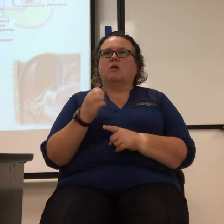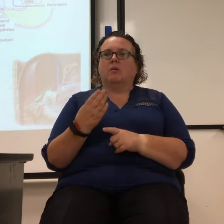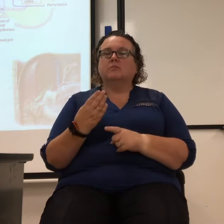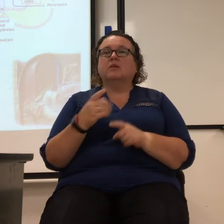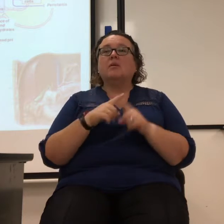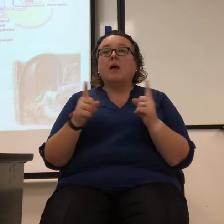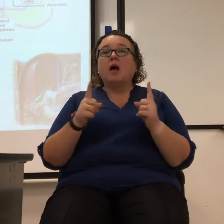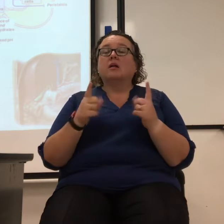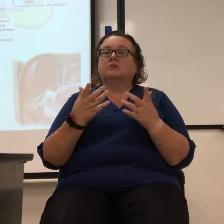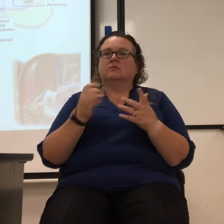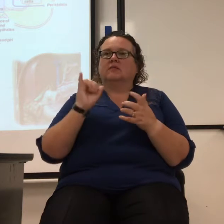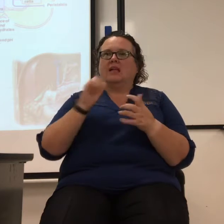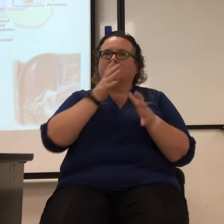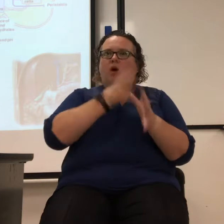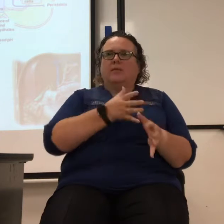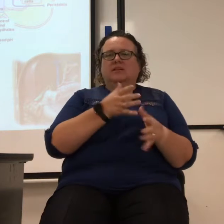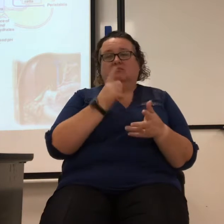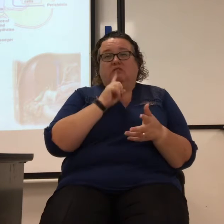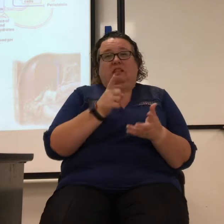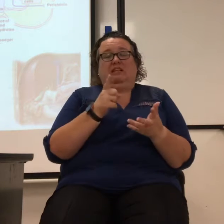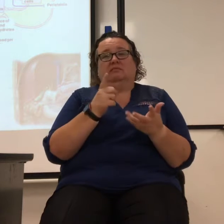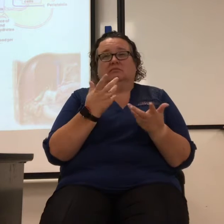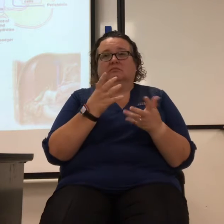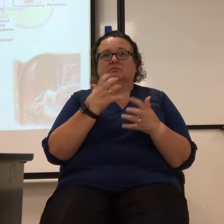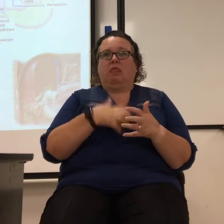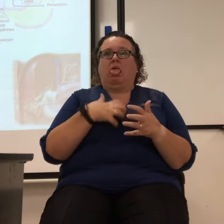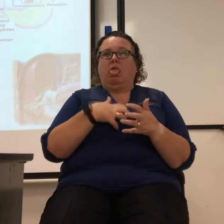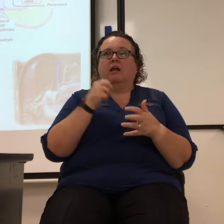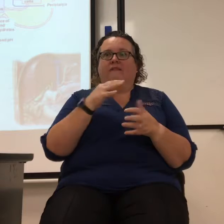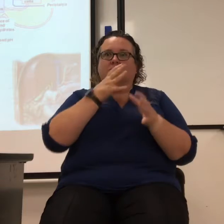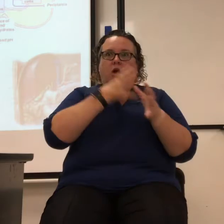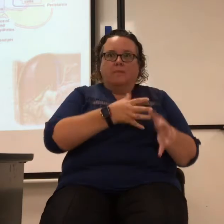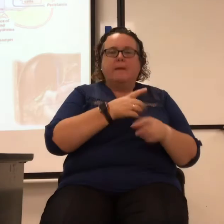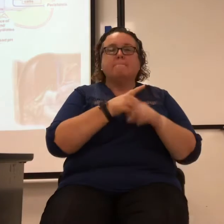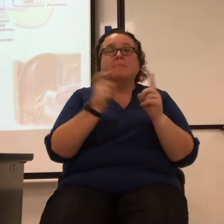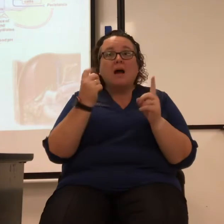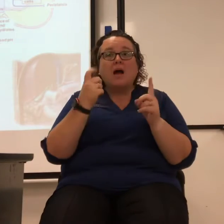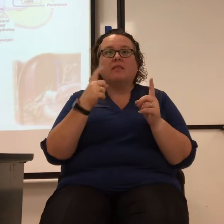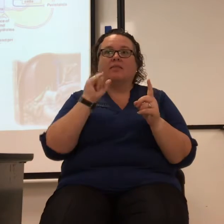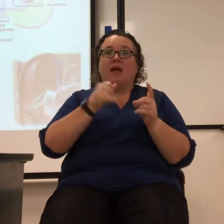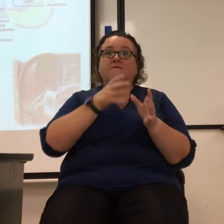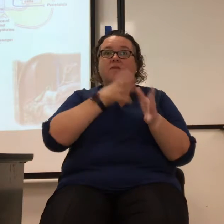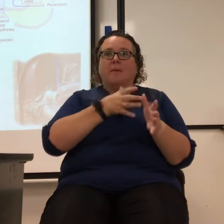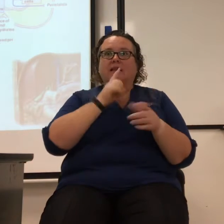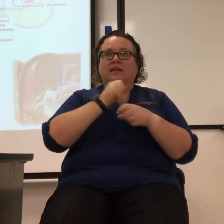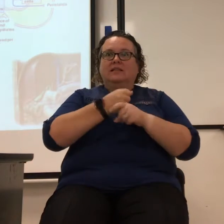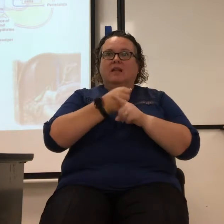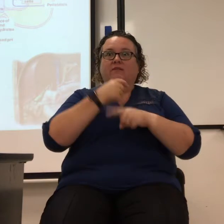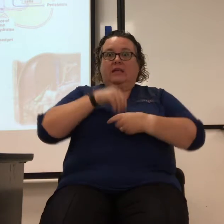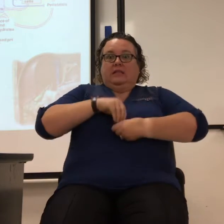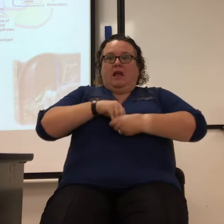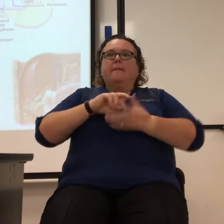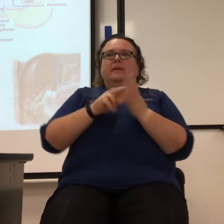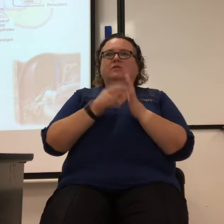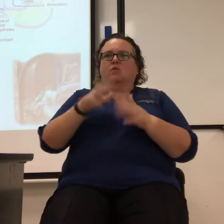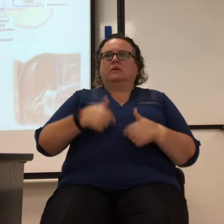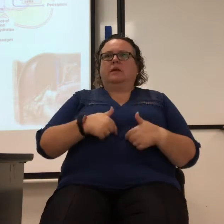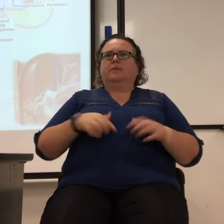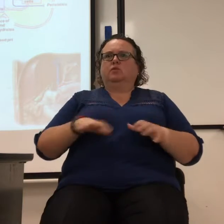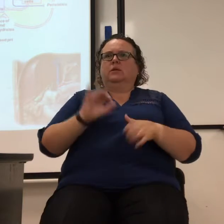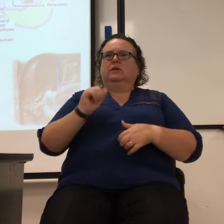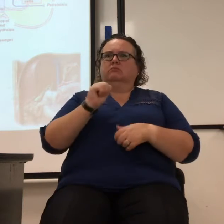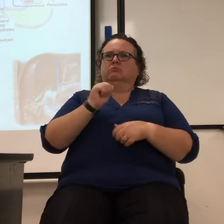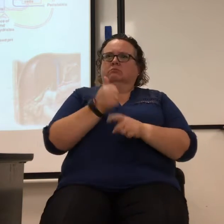nice healthy vomit is vomit for a bad reason, but at least your stomach mucosa is working. It's secreting all those juices, all that